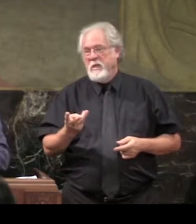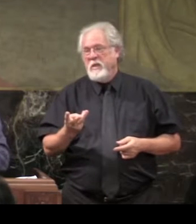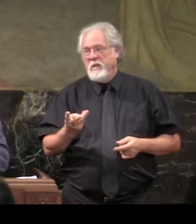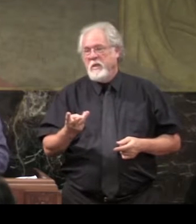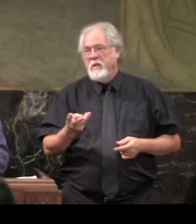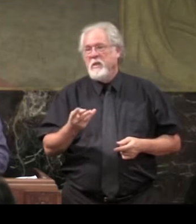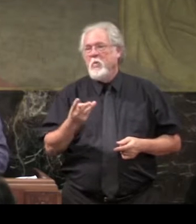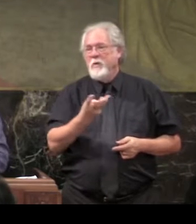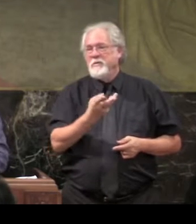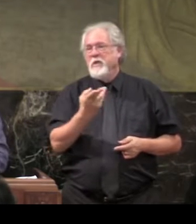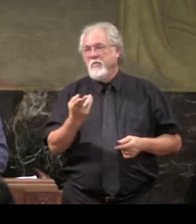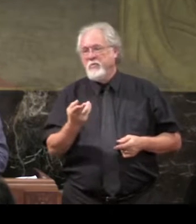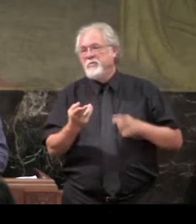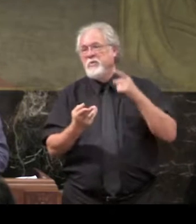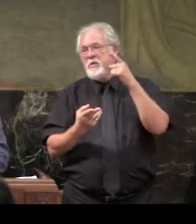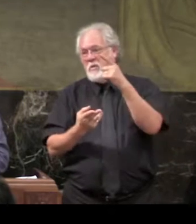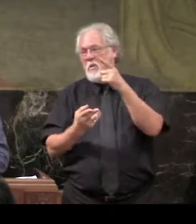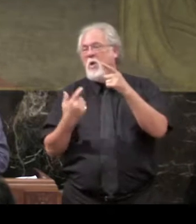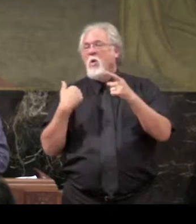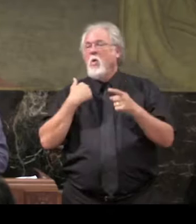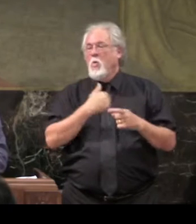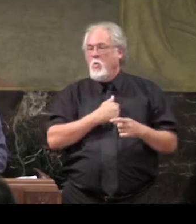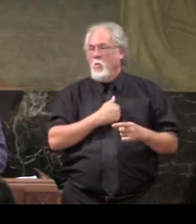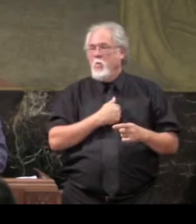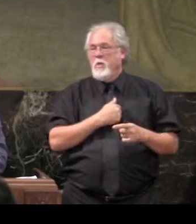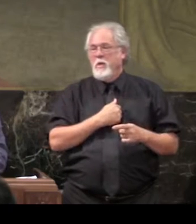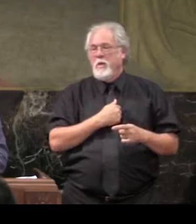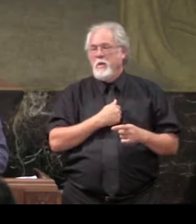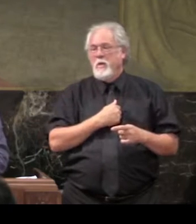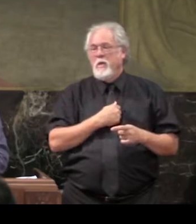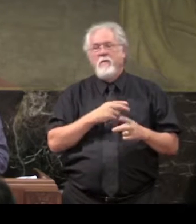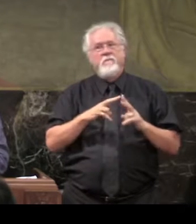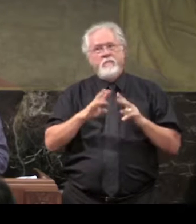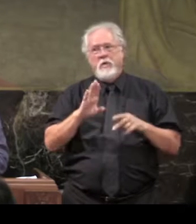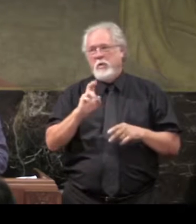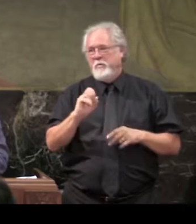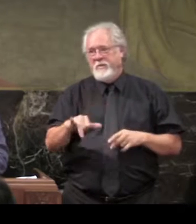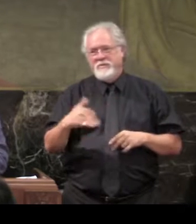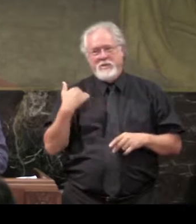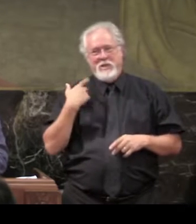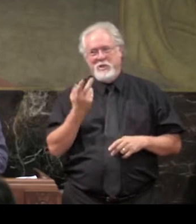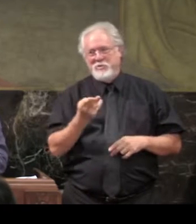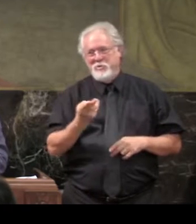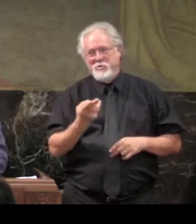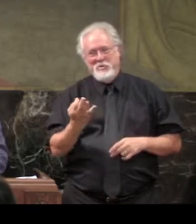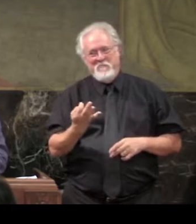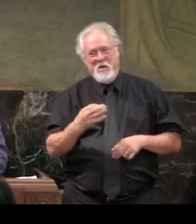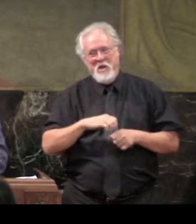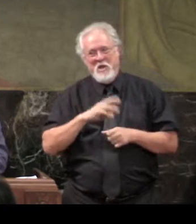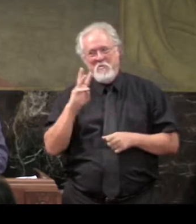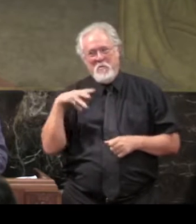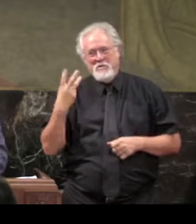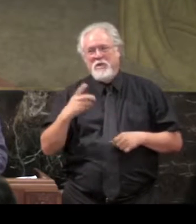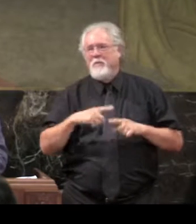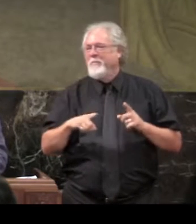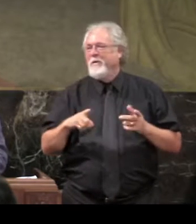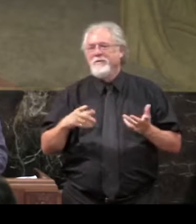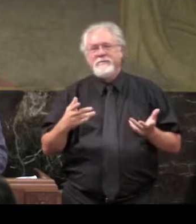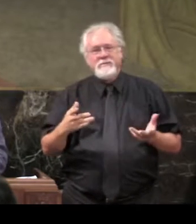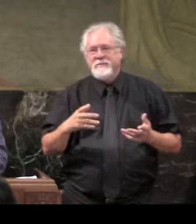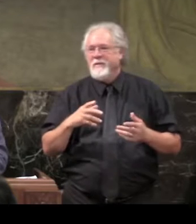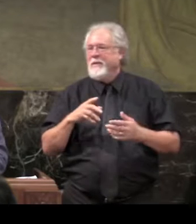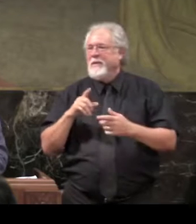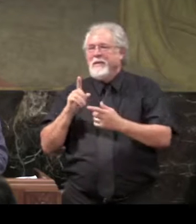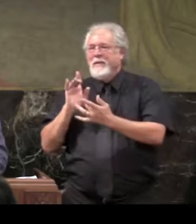spend Wednesday and Thursday. We were very busy last Thursday and Friday in Washington, but still unable to make all